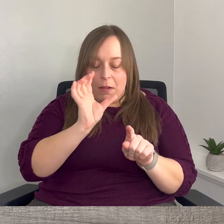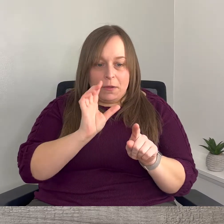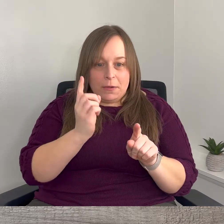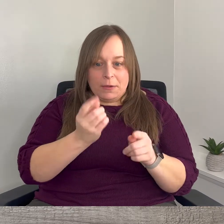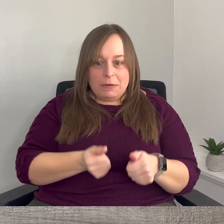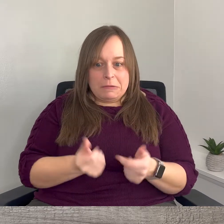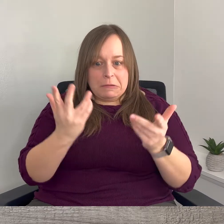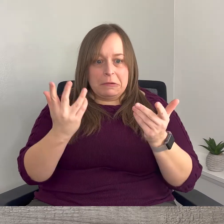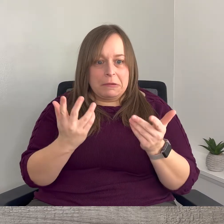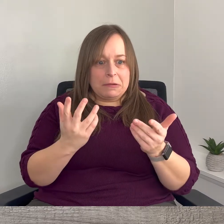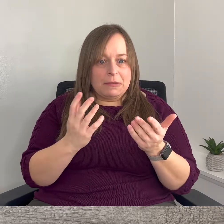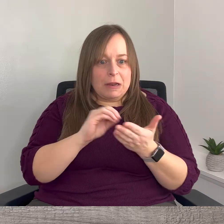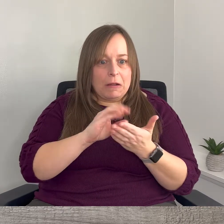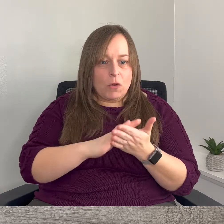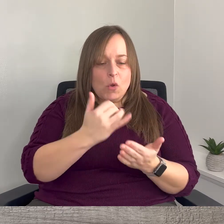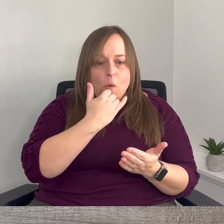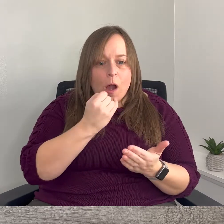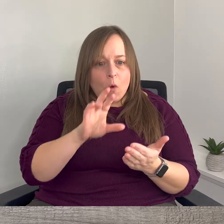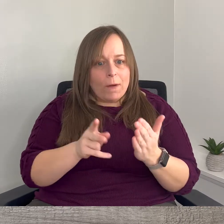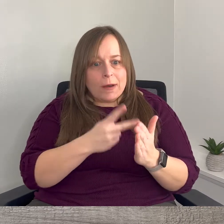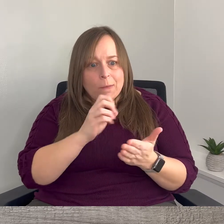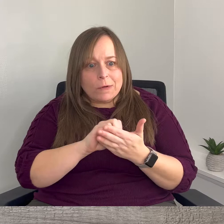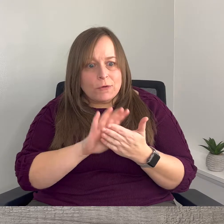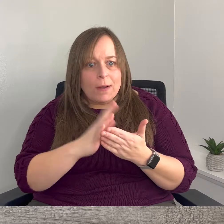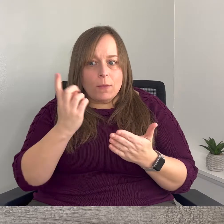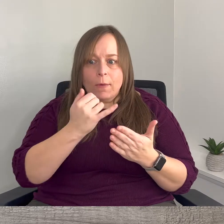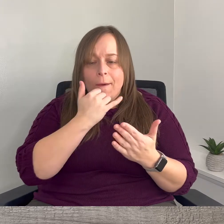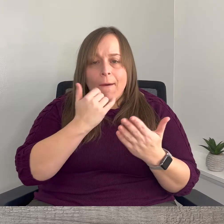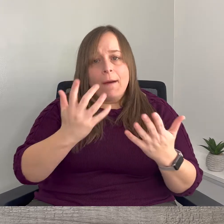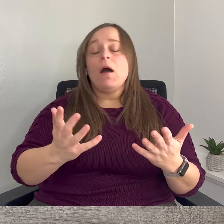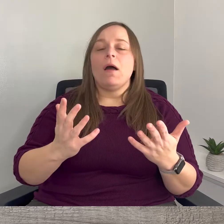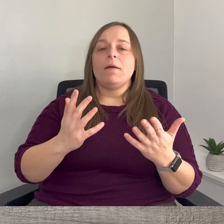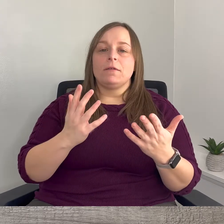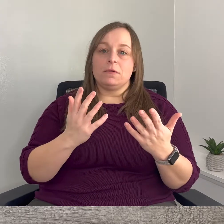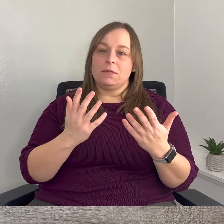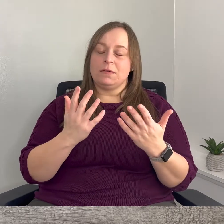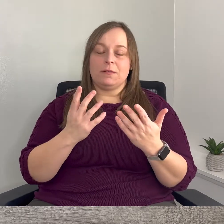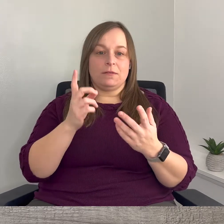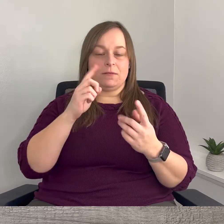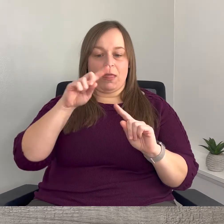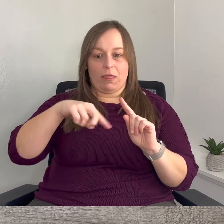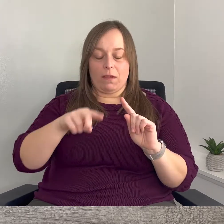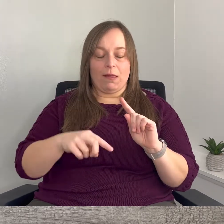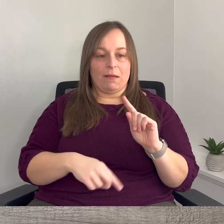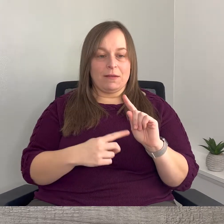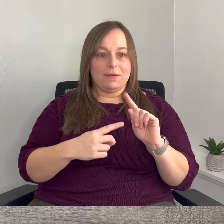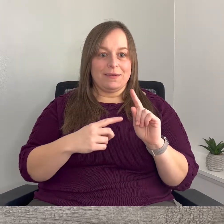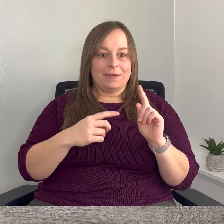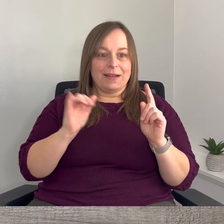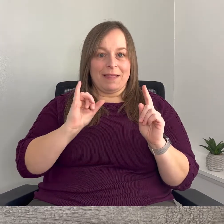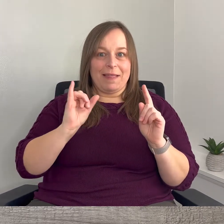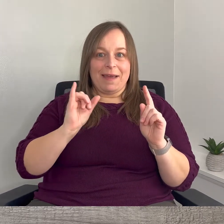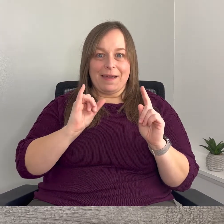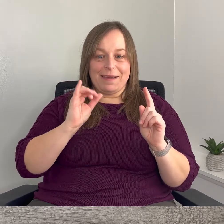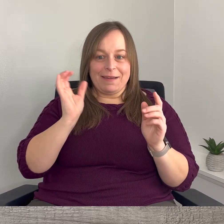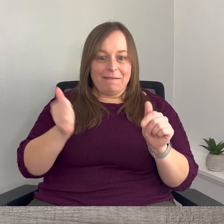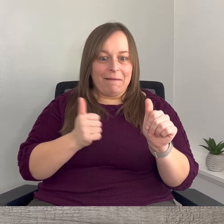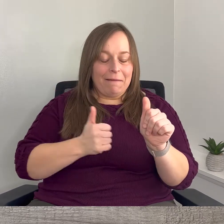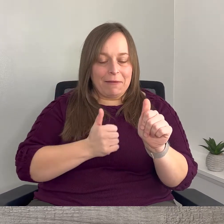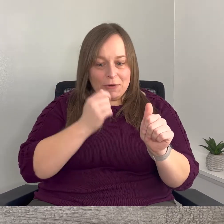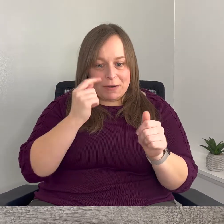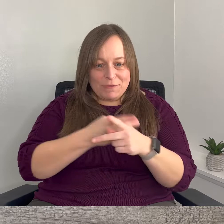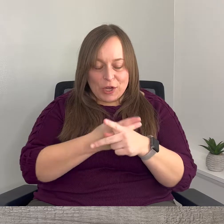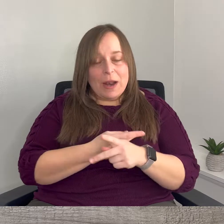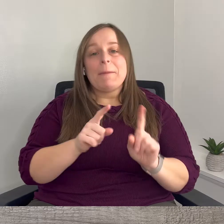to go searching. Where did I mistrack something or did I double track something? And that can send me on kind of like a